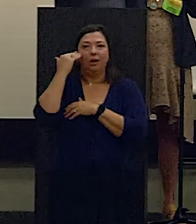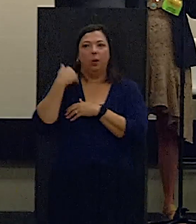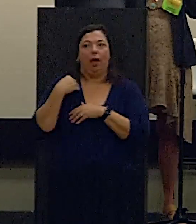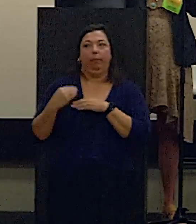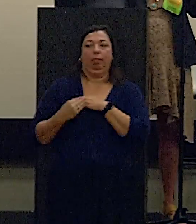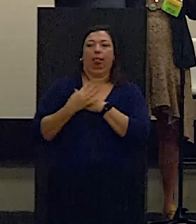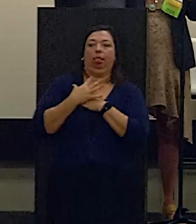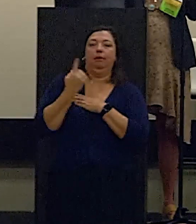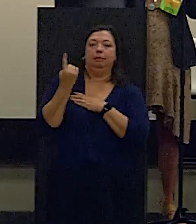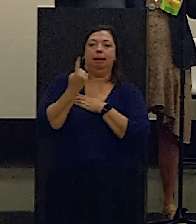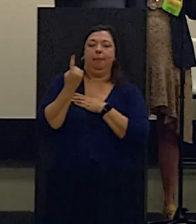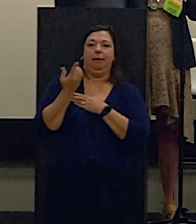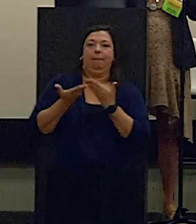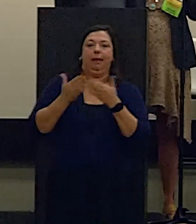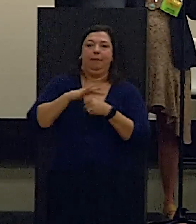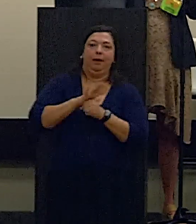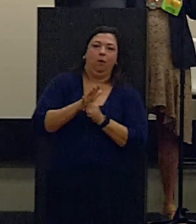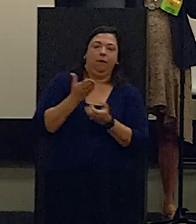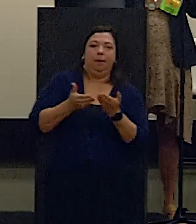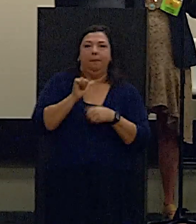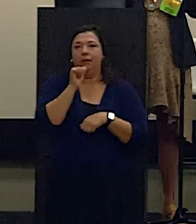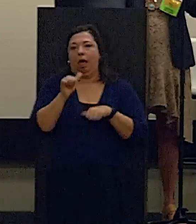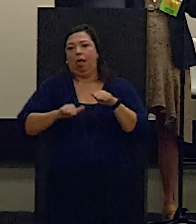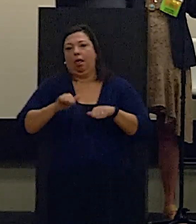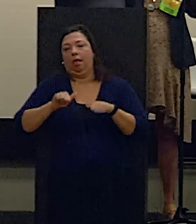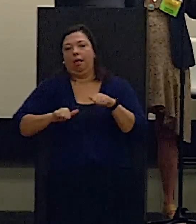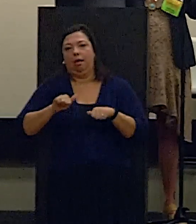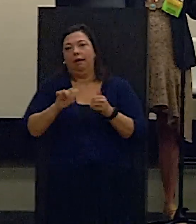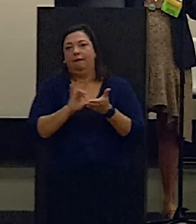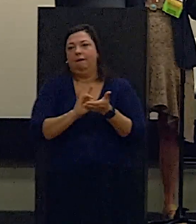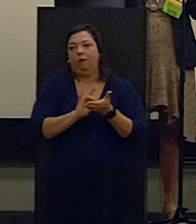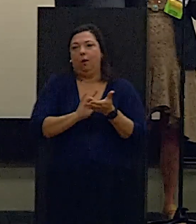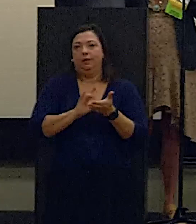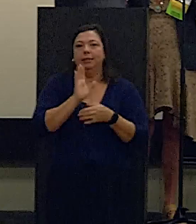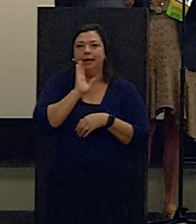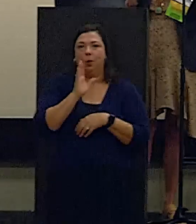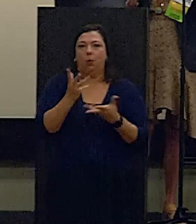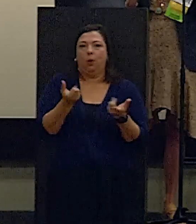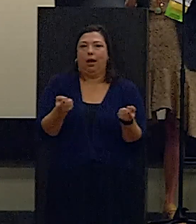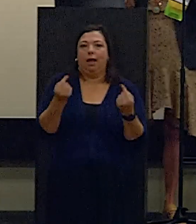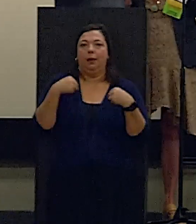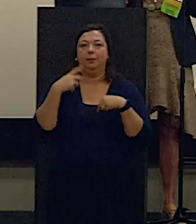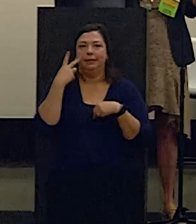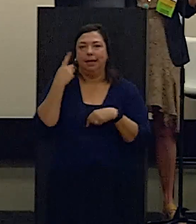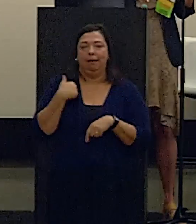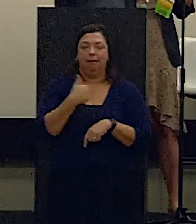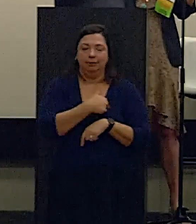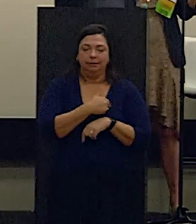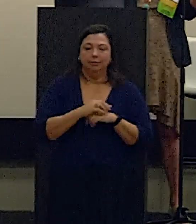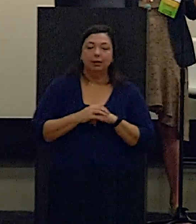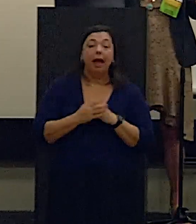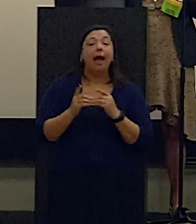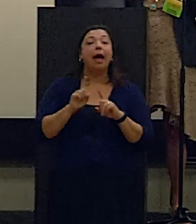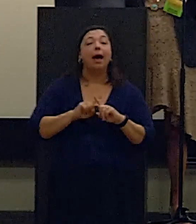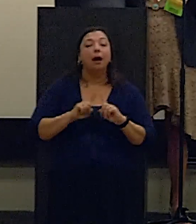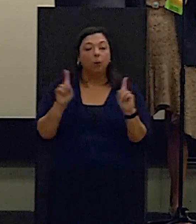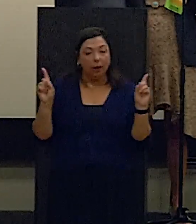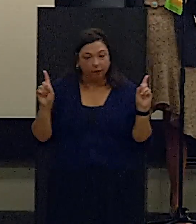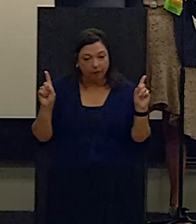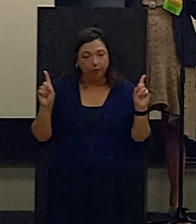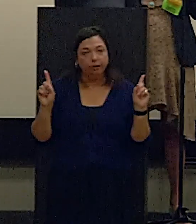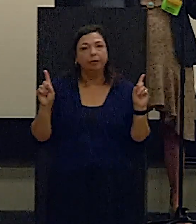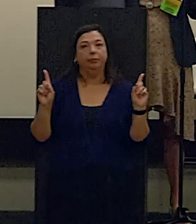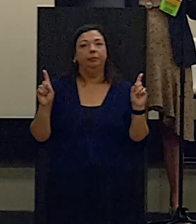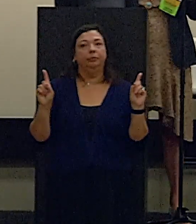something. I might get COVID, I might not, but I'm going to get something at the pharmacy, so nobody wanted to come see us. However,